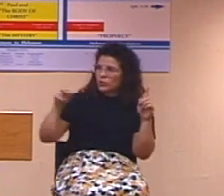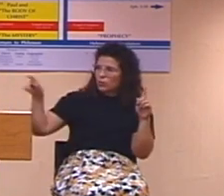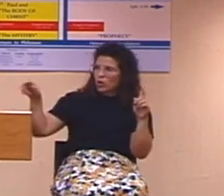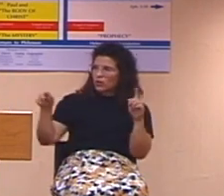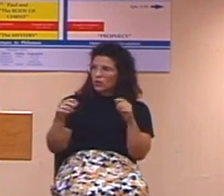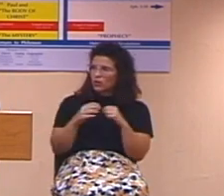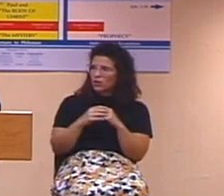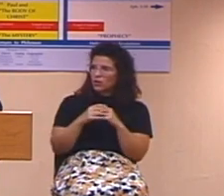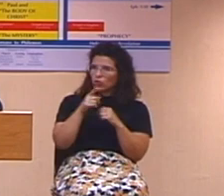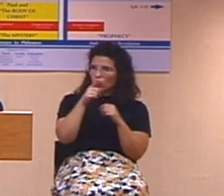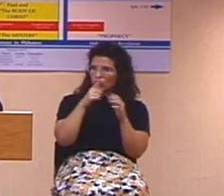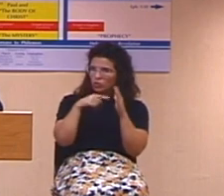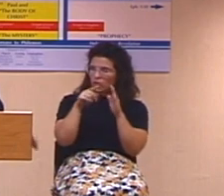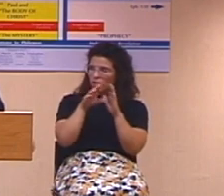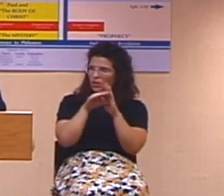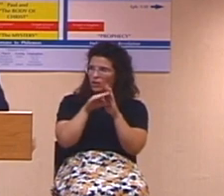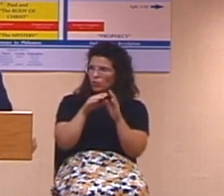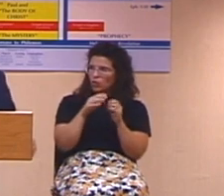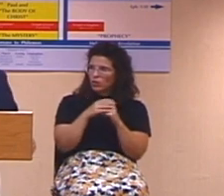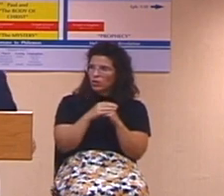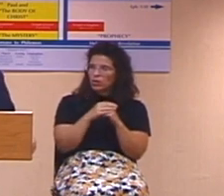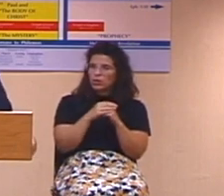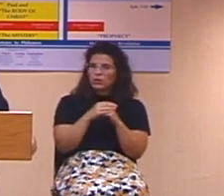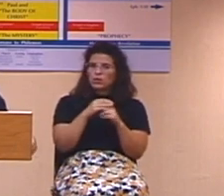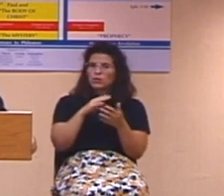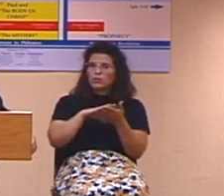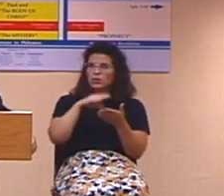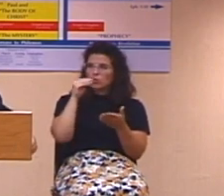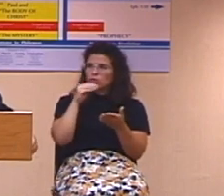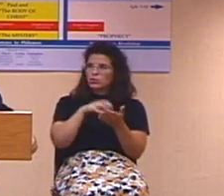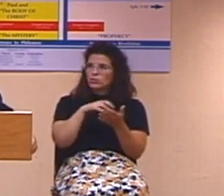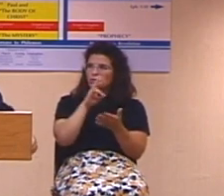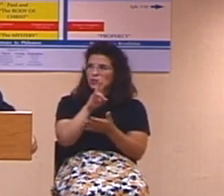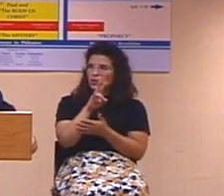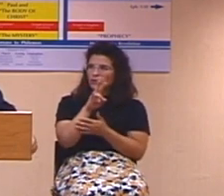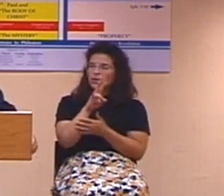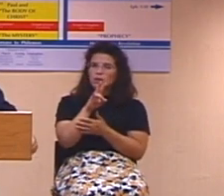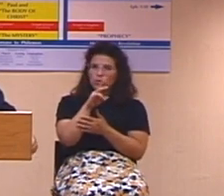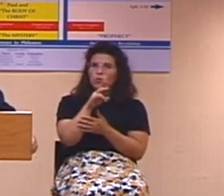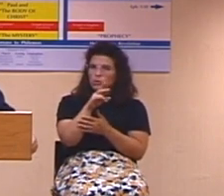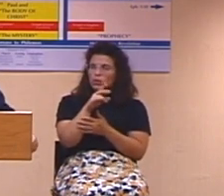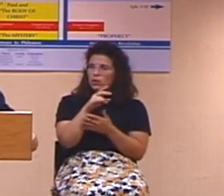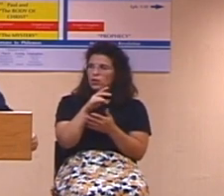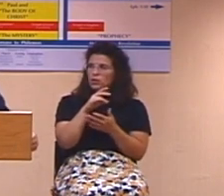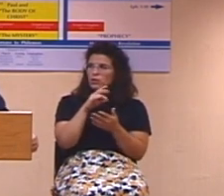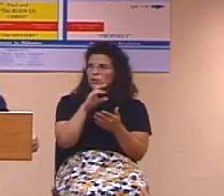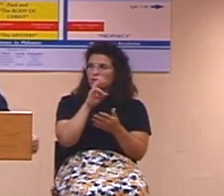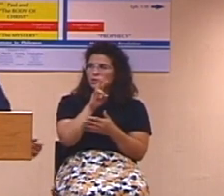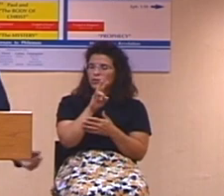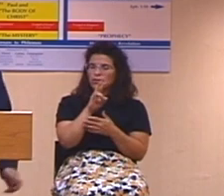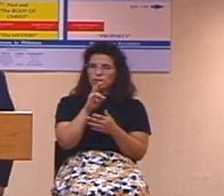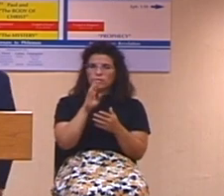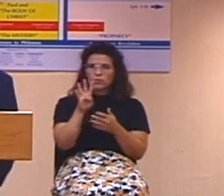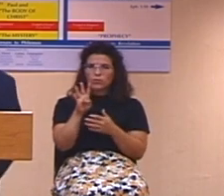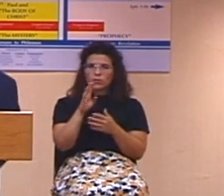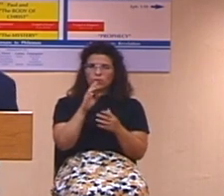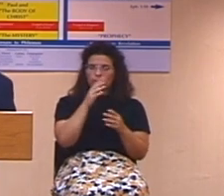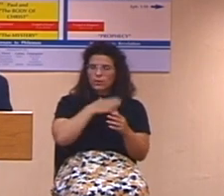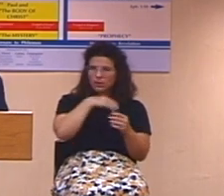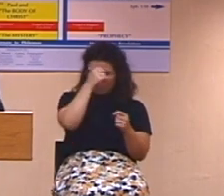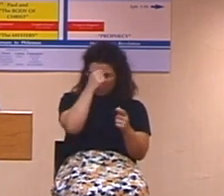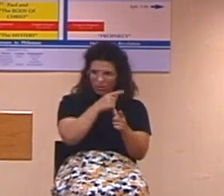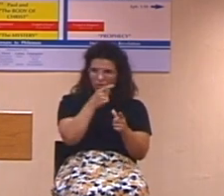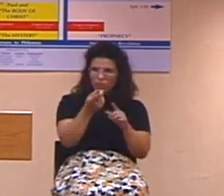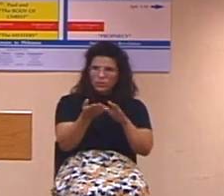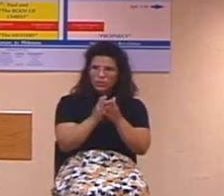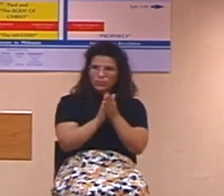Chapter 7. We learn in chapter 7 that we're what? Verse number 4. Wherefore, my brethren, ye also are become dead to the law